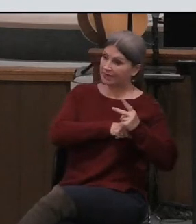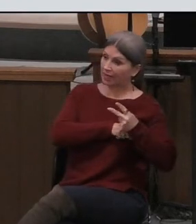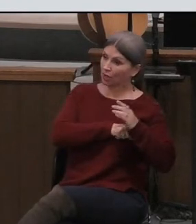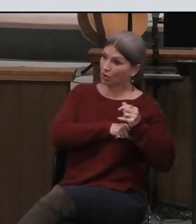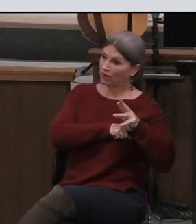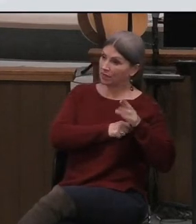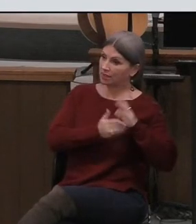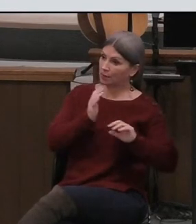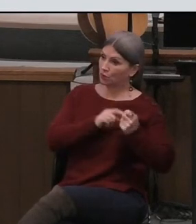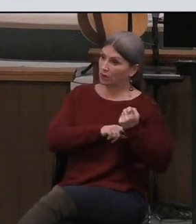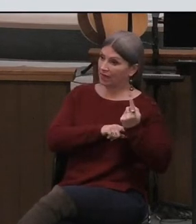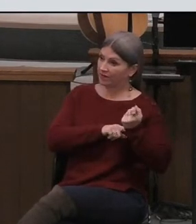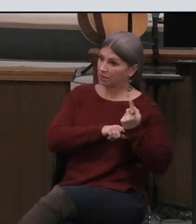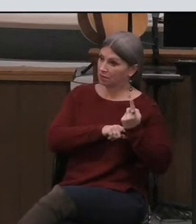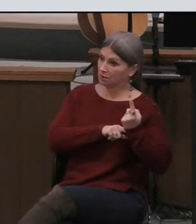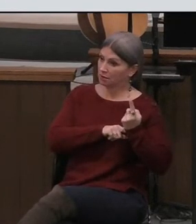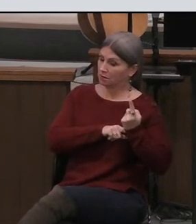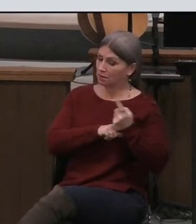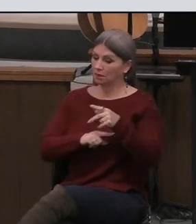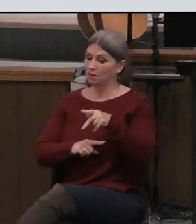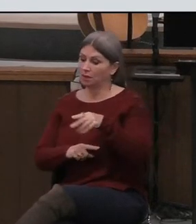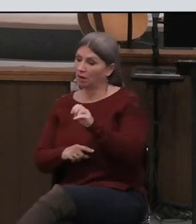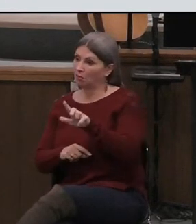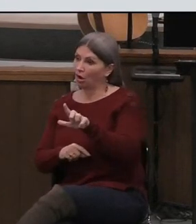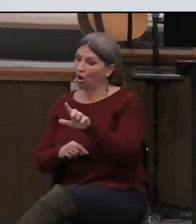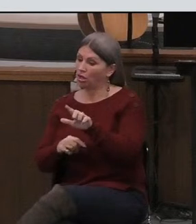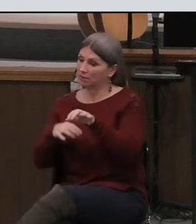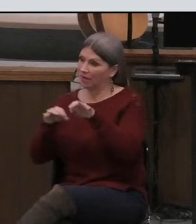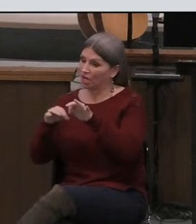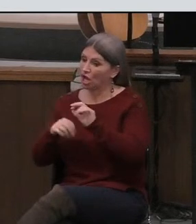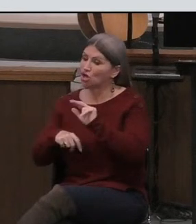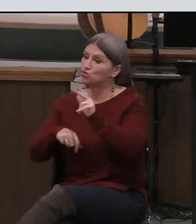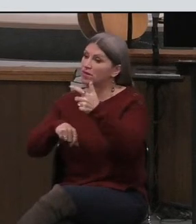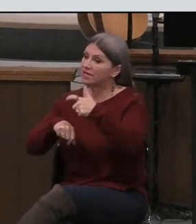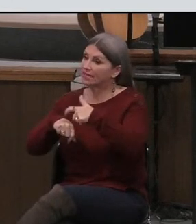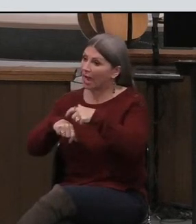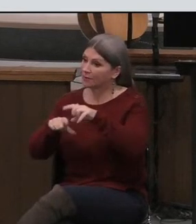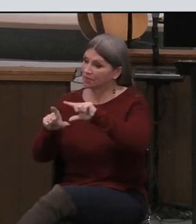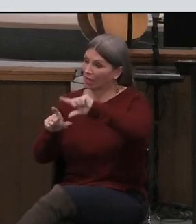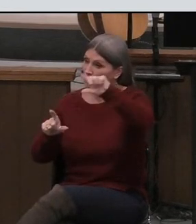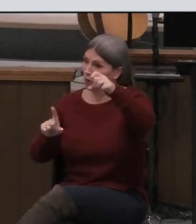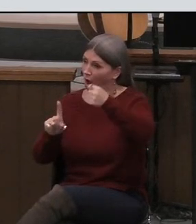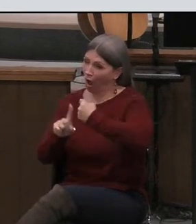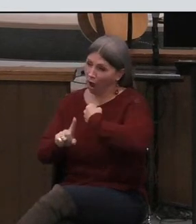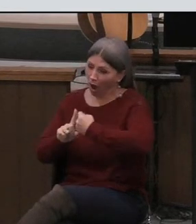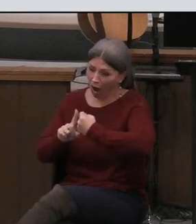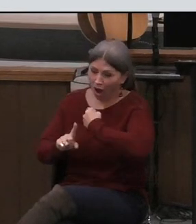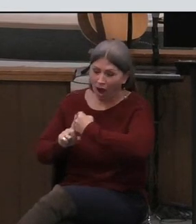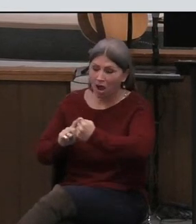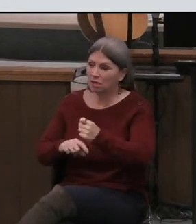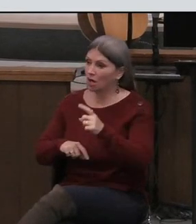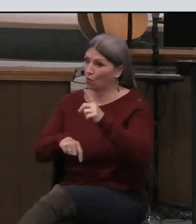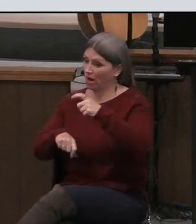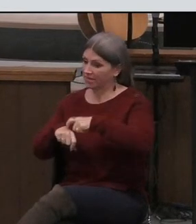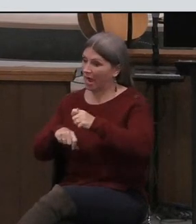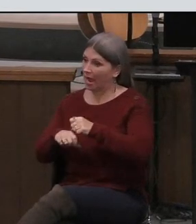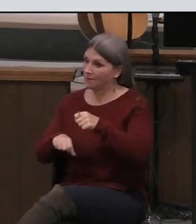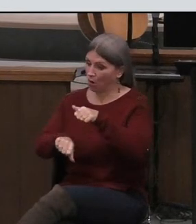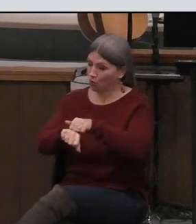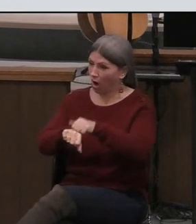11, Paul says, three times I was beaten with rods, once I was